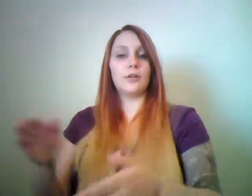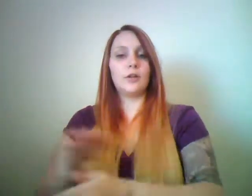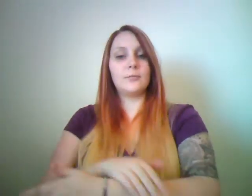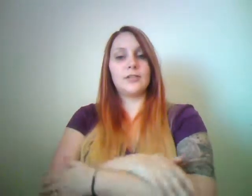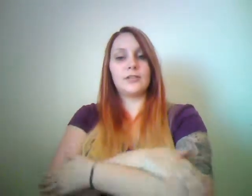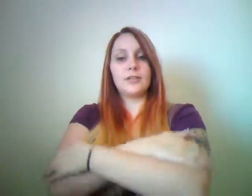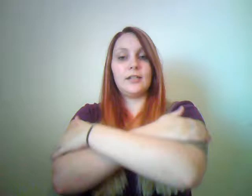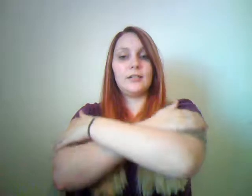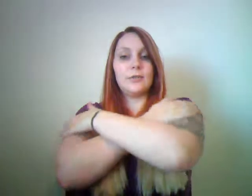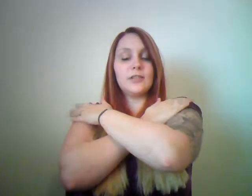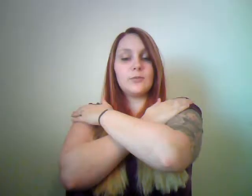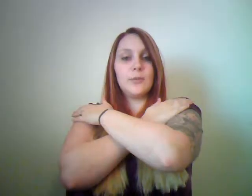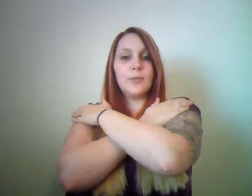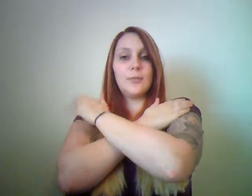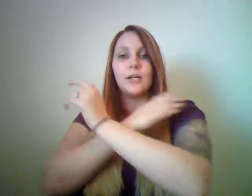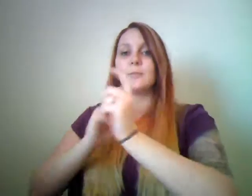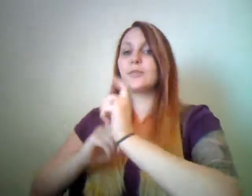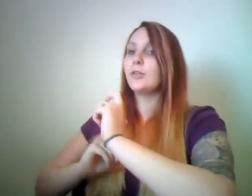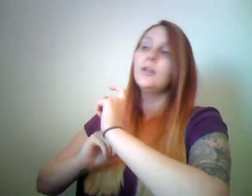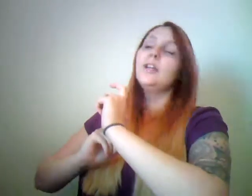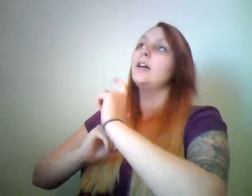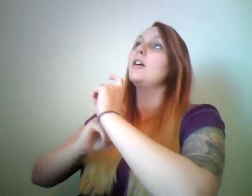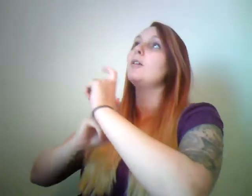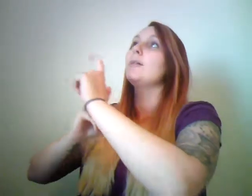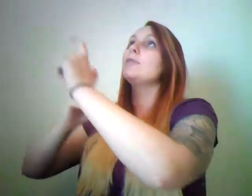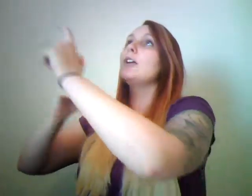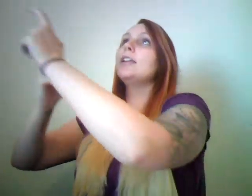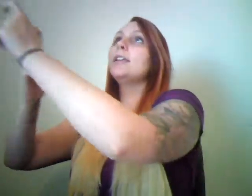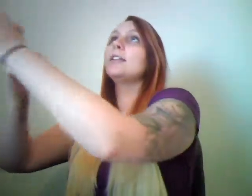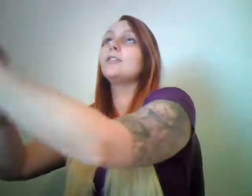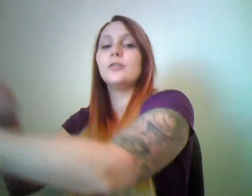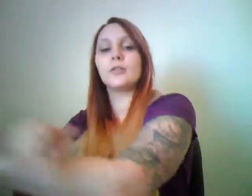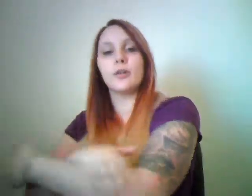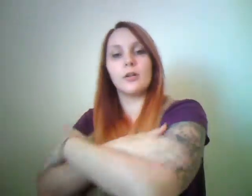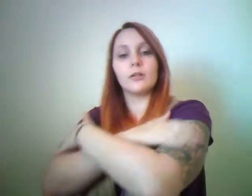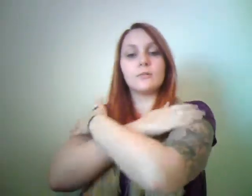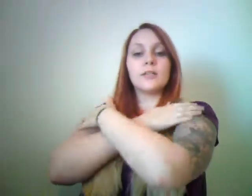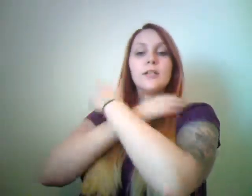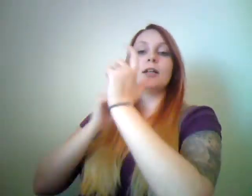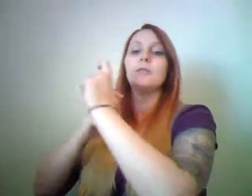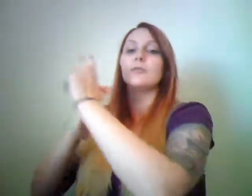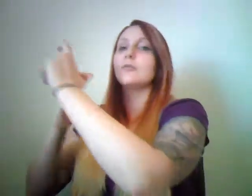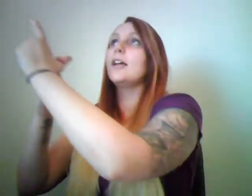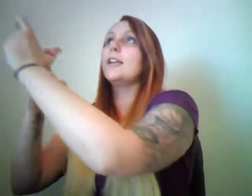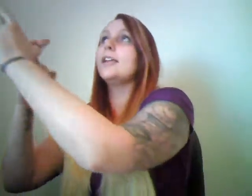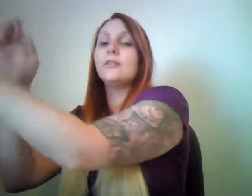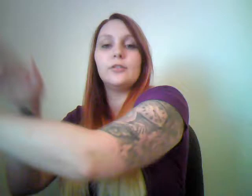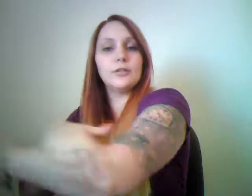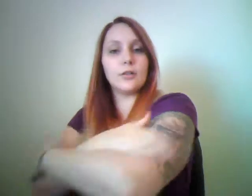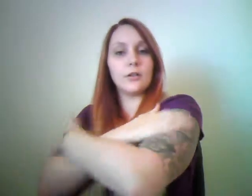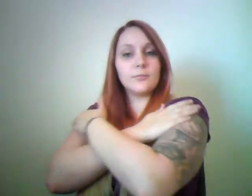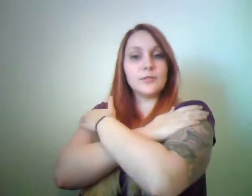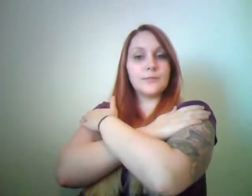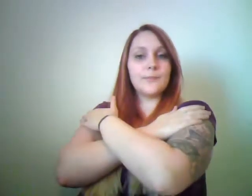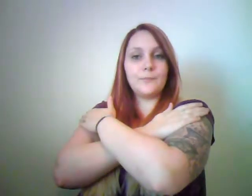arms, I just kind of do a sweep up my arms. So, oh, I'm running to your arms. I'm running to your arms.